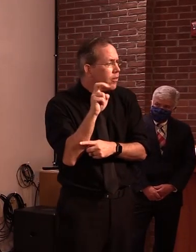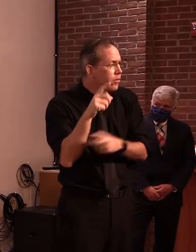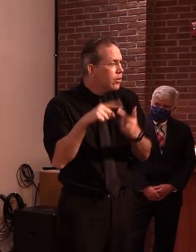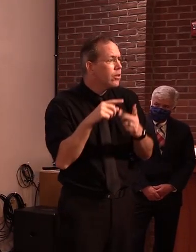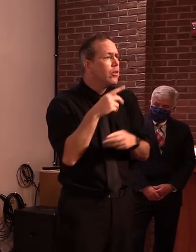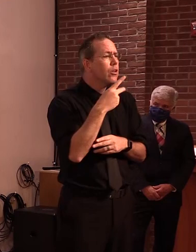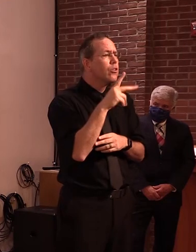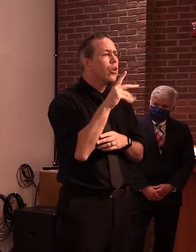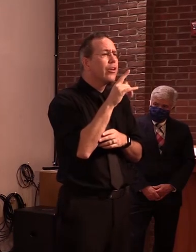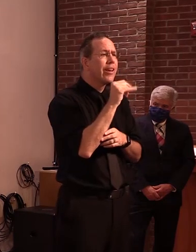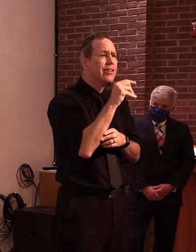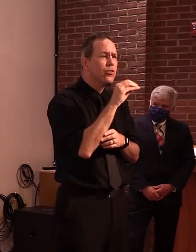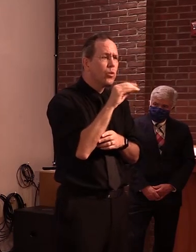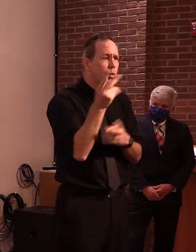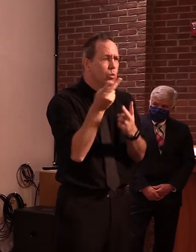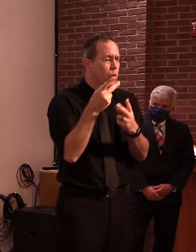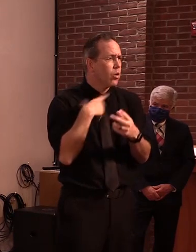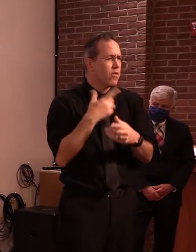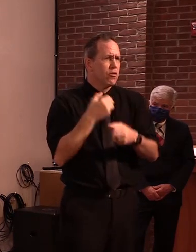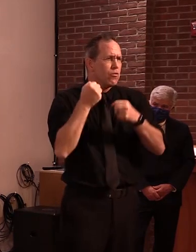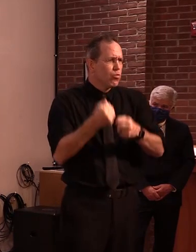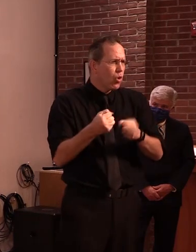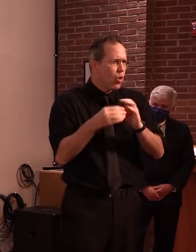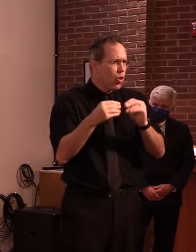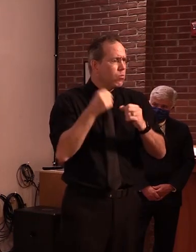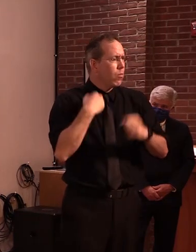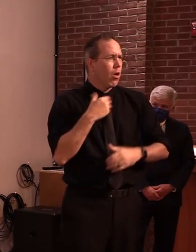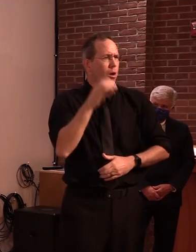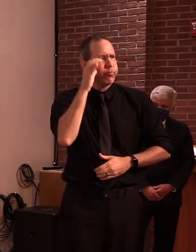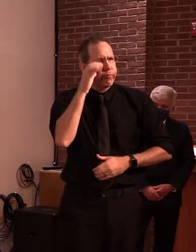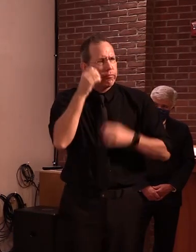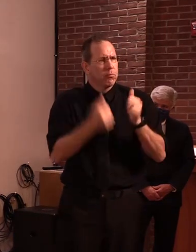I listen, and I do it. And so